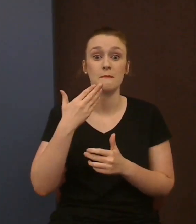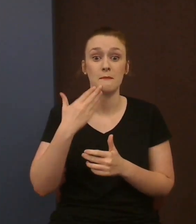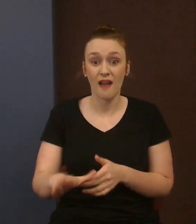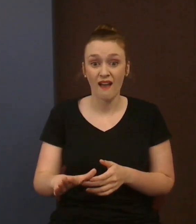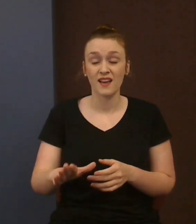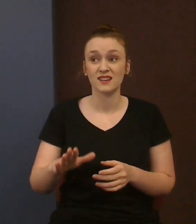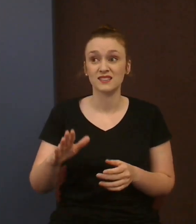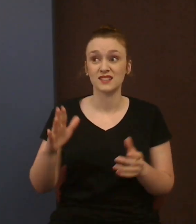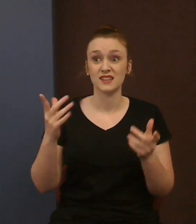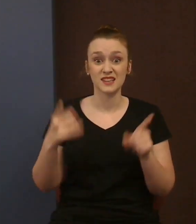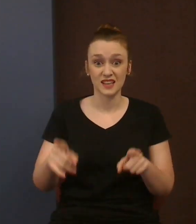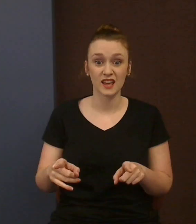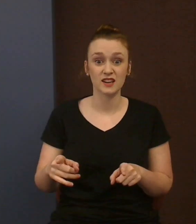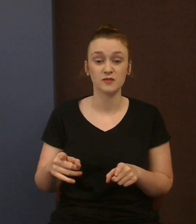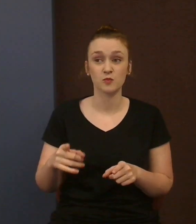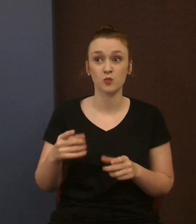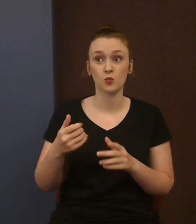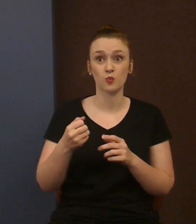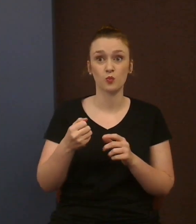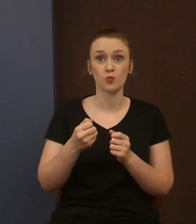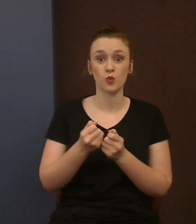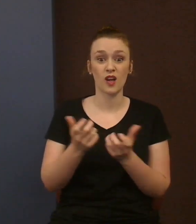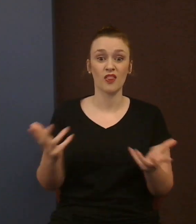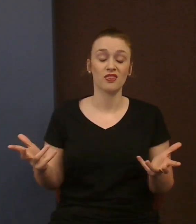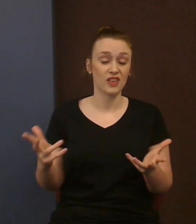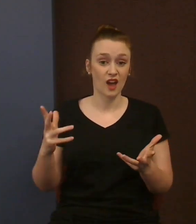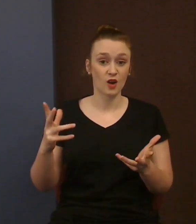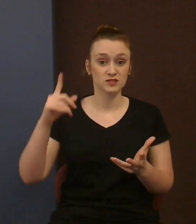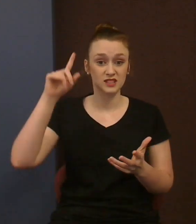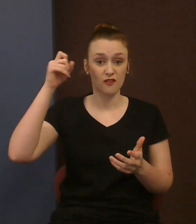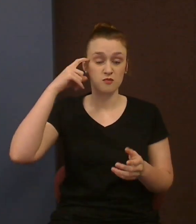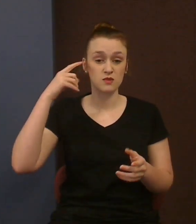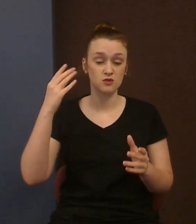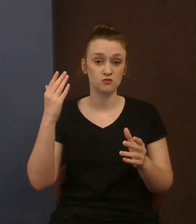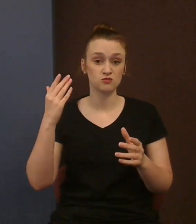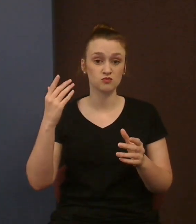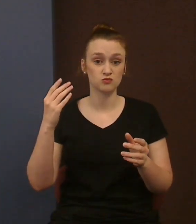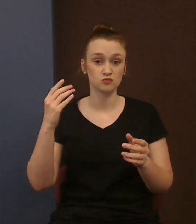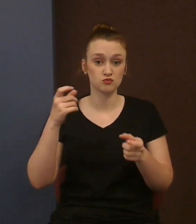restriction can be seen in Upton Sinclair's book, The Jungle.